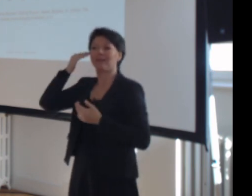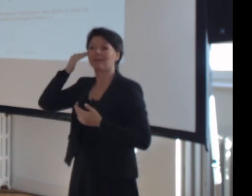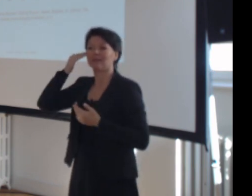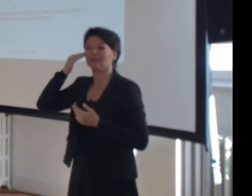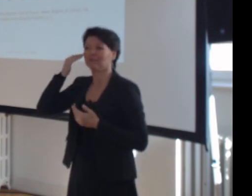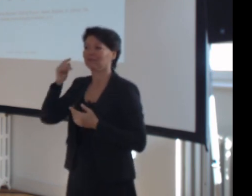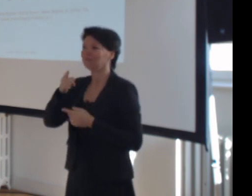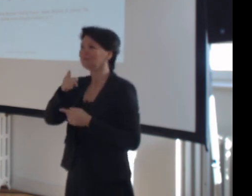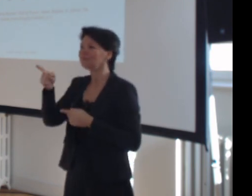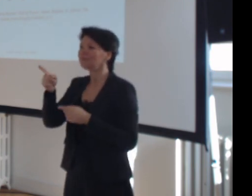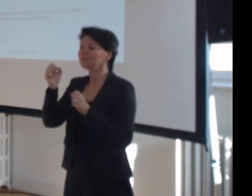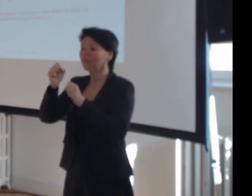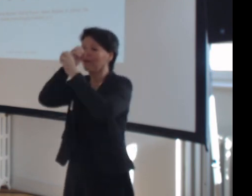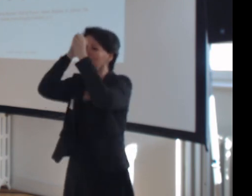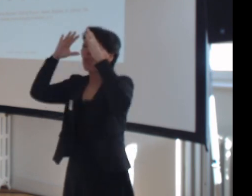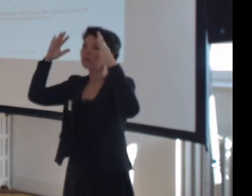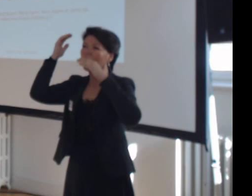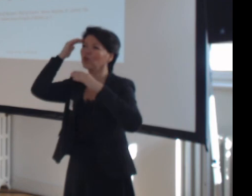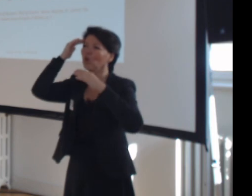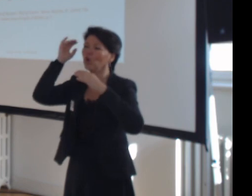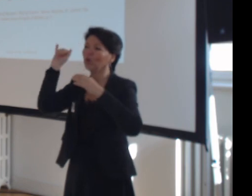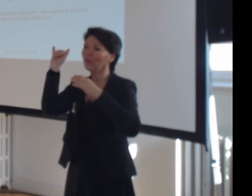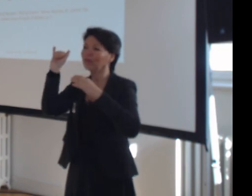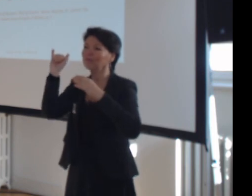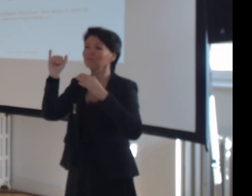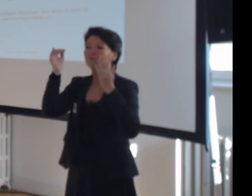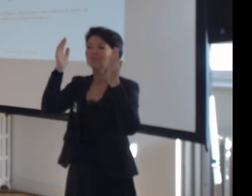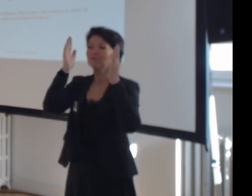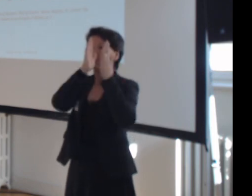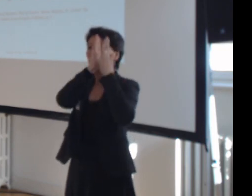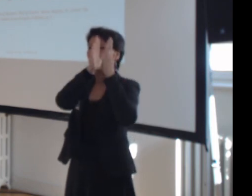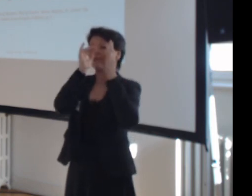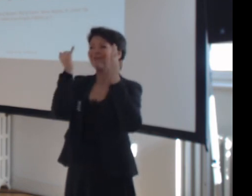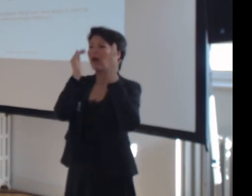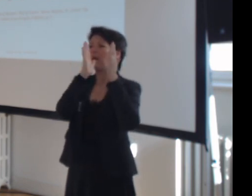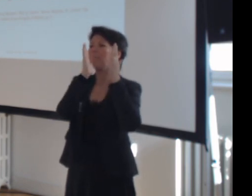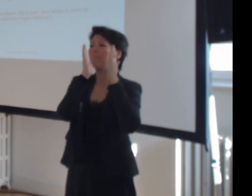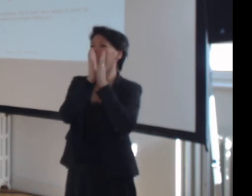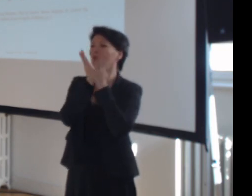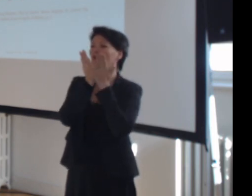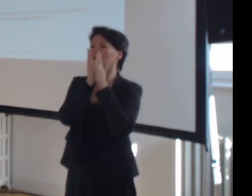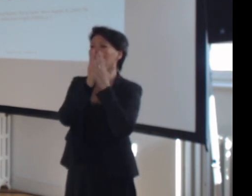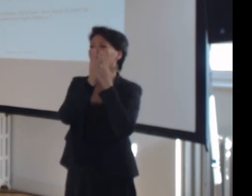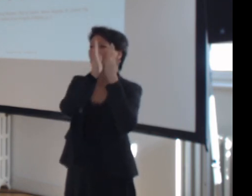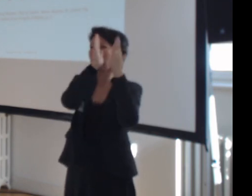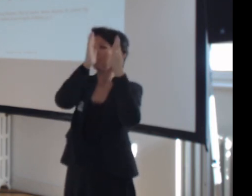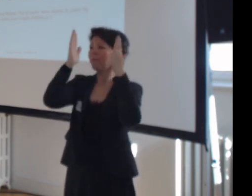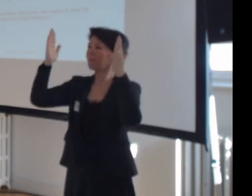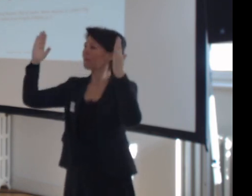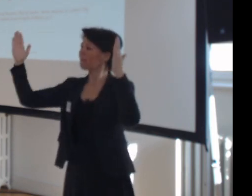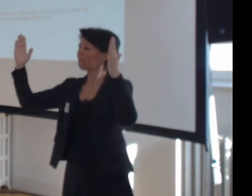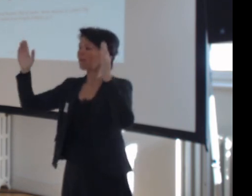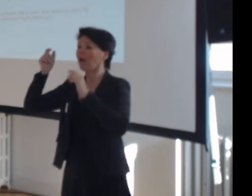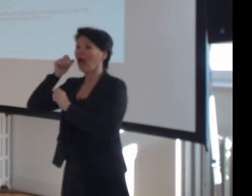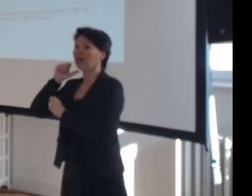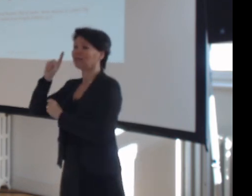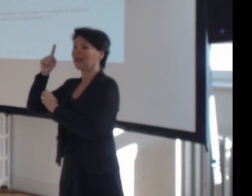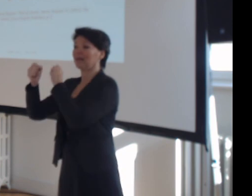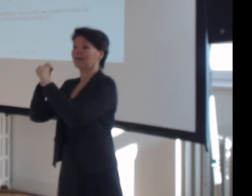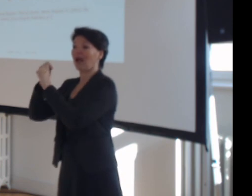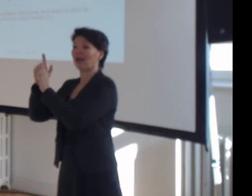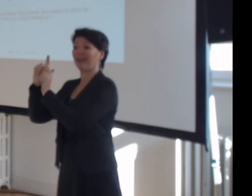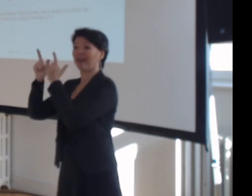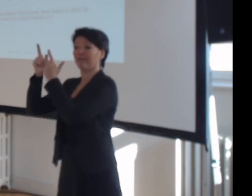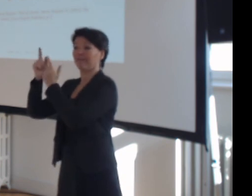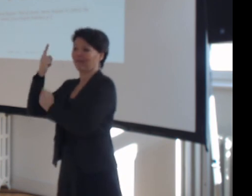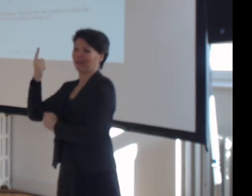think of your memory as a shelf of diaries. And for each year that you live, you put a diary on the shelf.